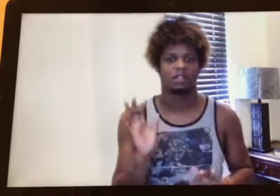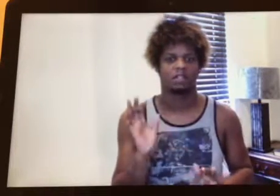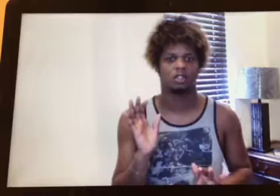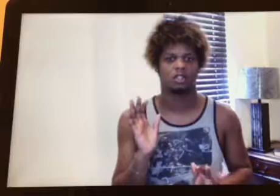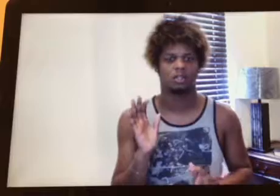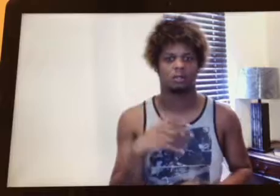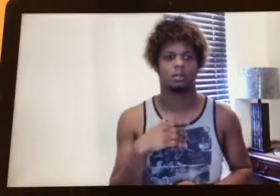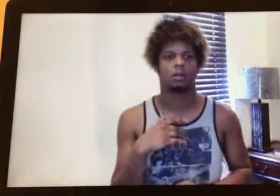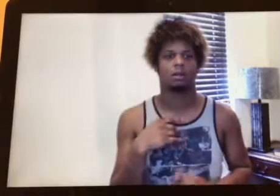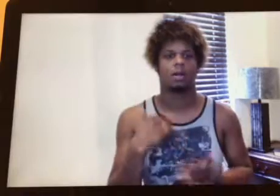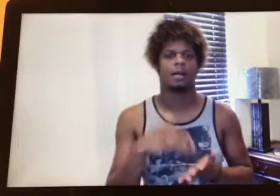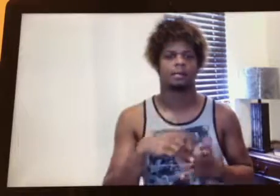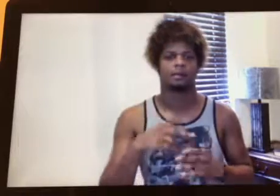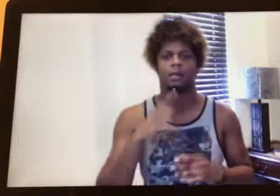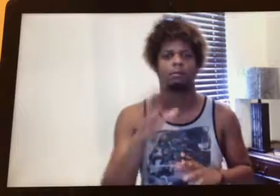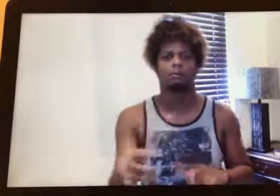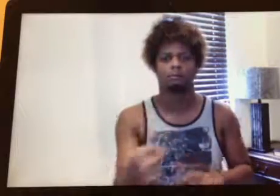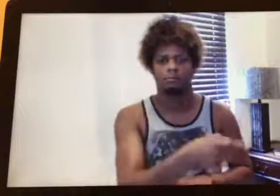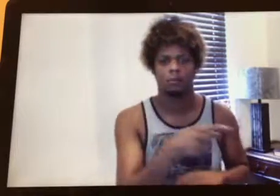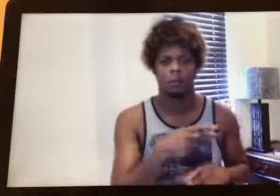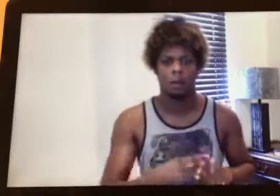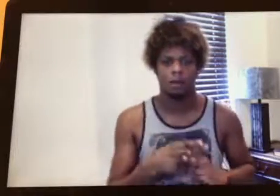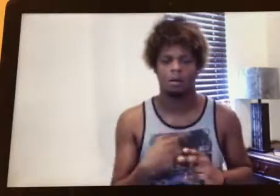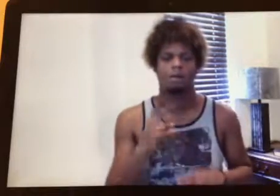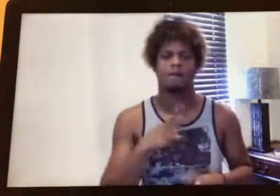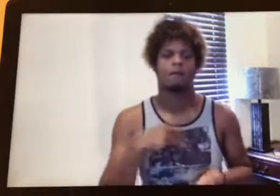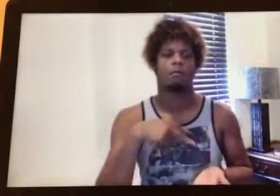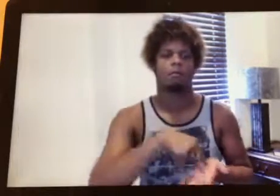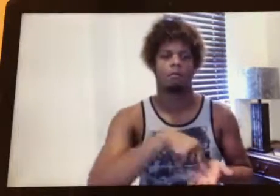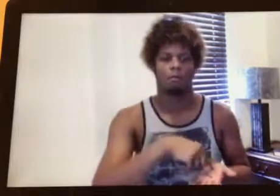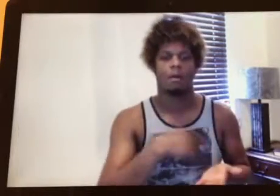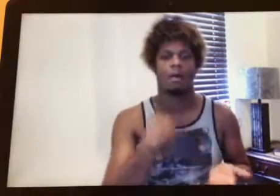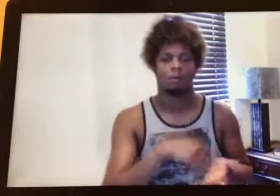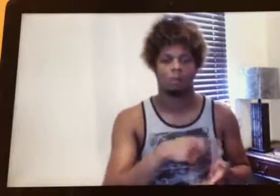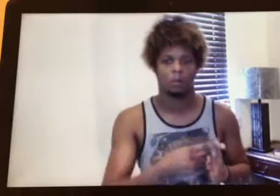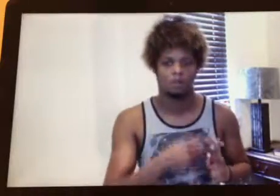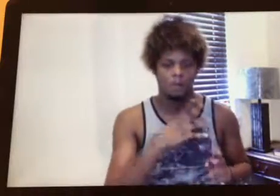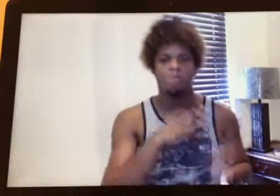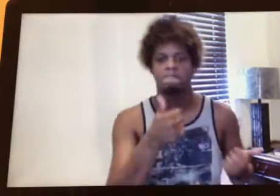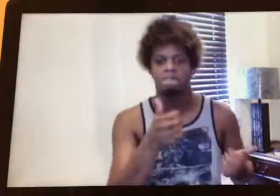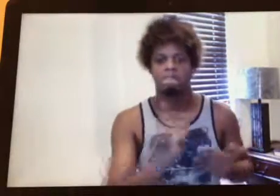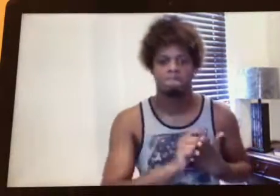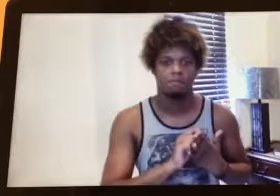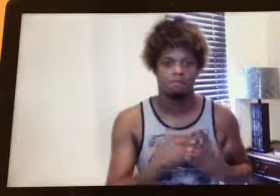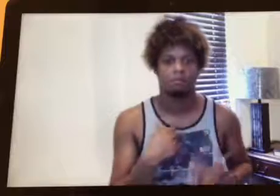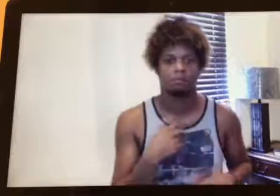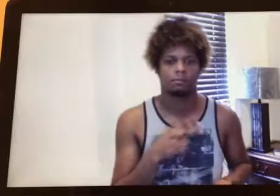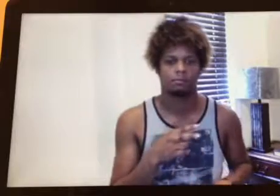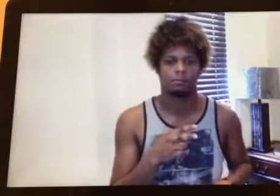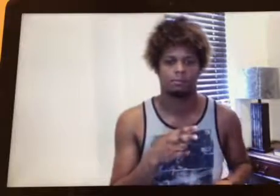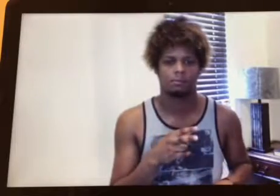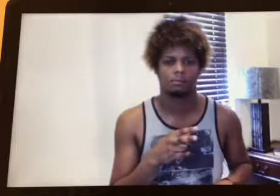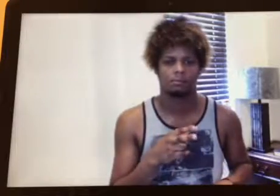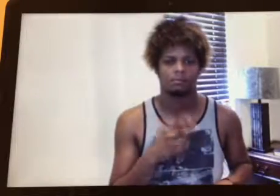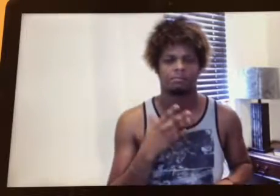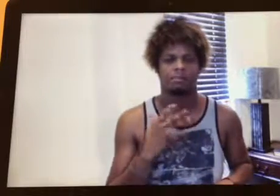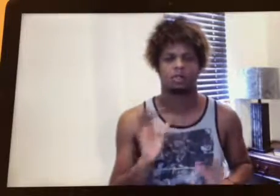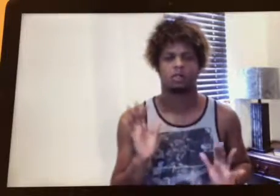I was kind of done. I didn't really know what else to do. And once we finished doing my weight, which was good, she wrote all that